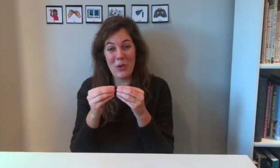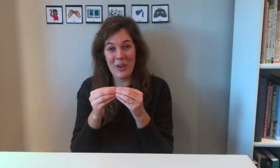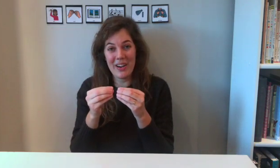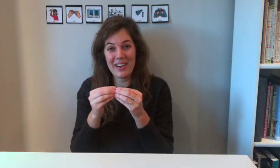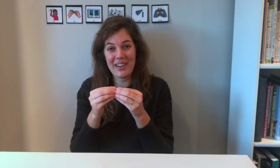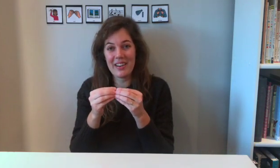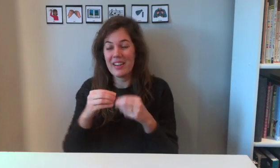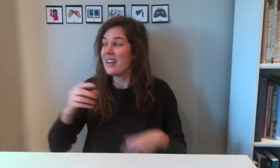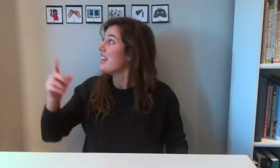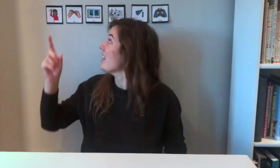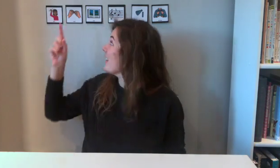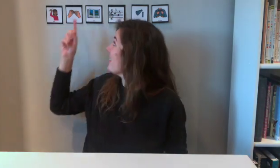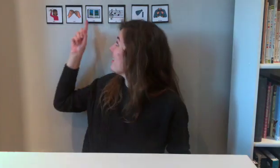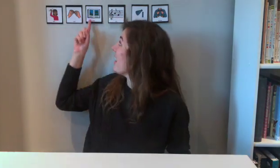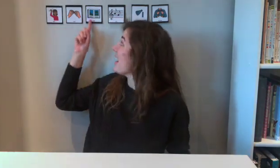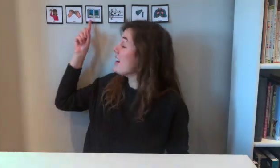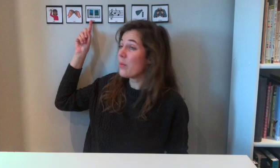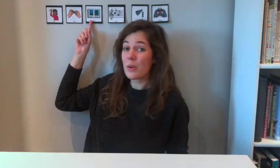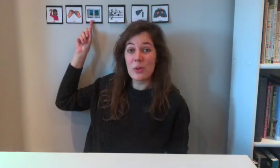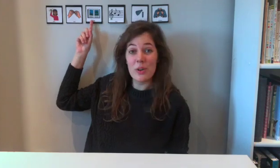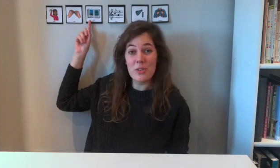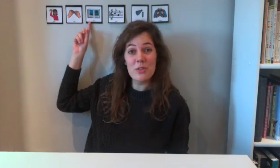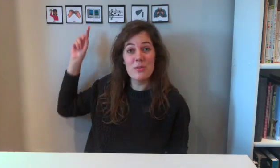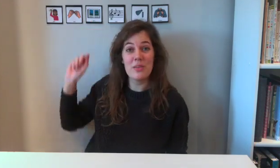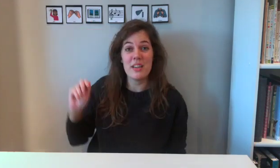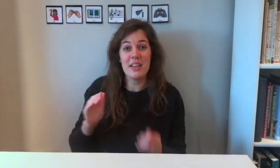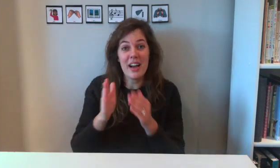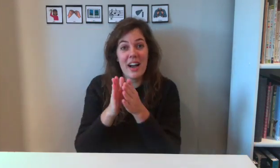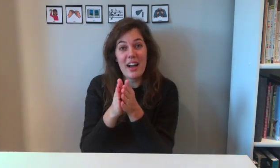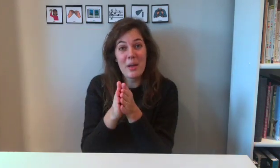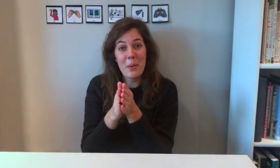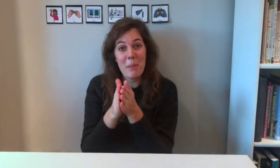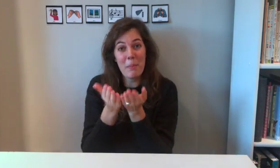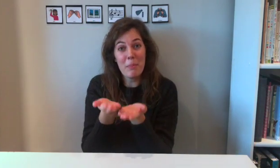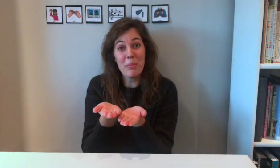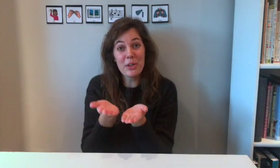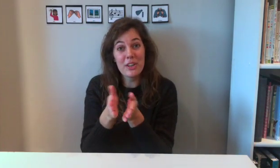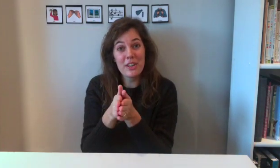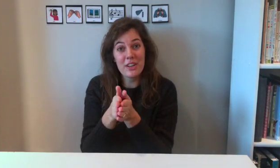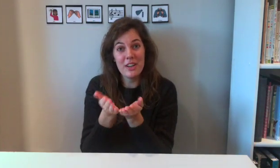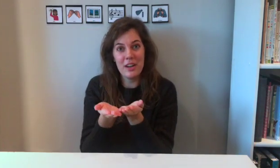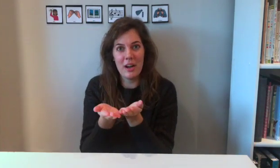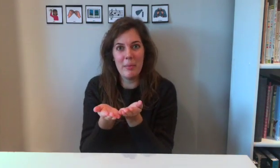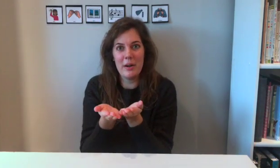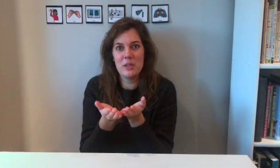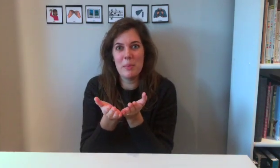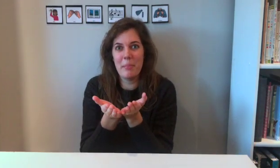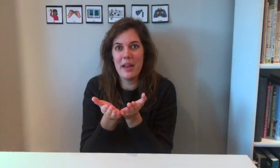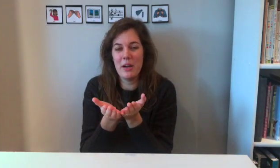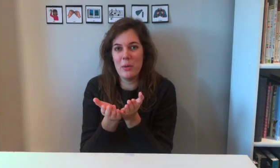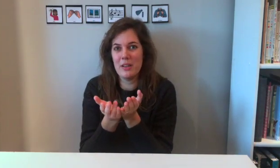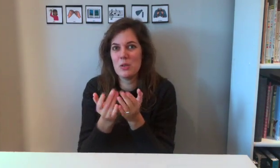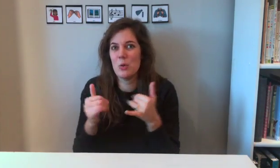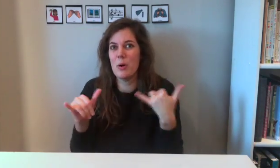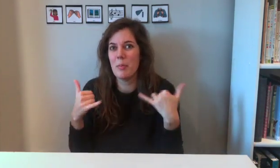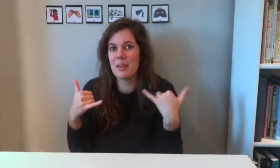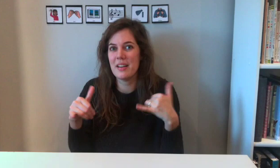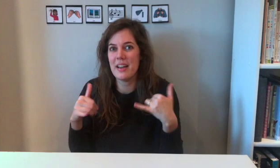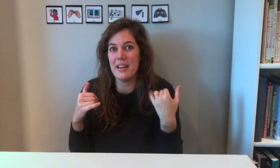more. Then we're going to read a book about some penguins who are playing in